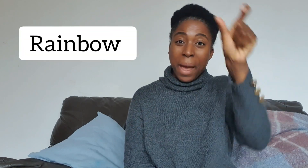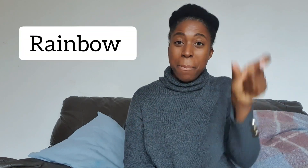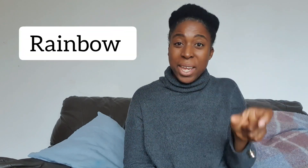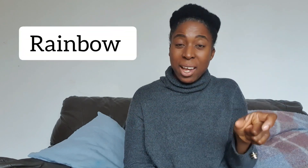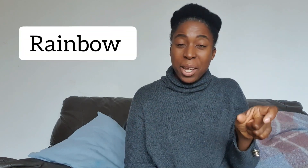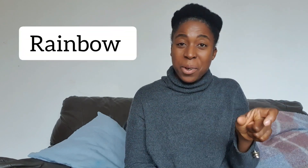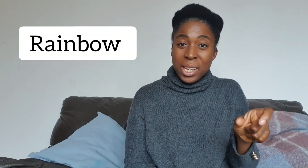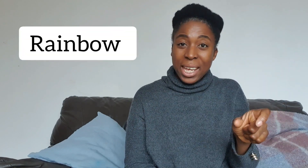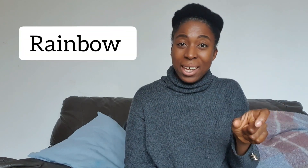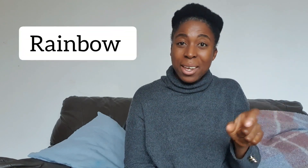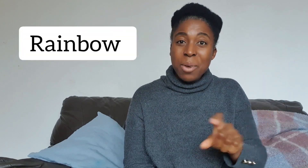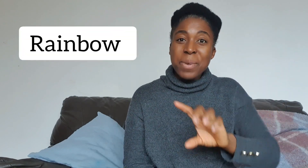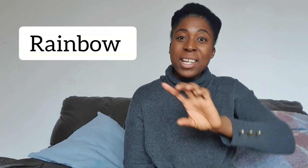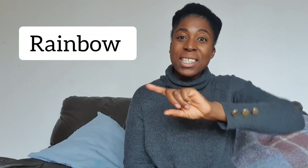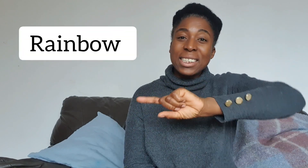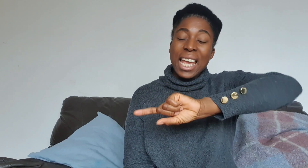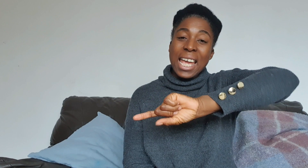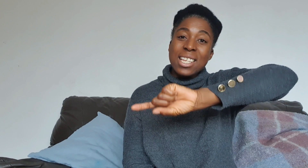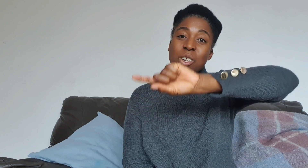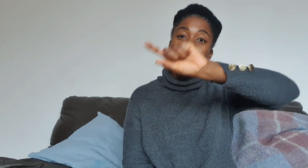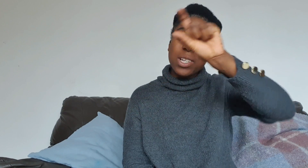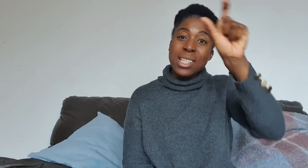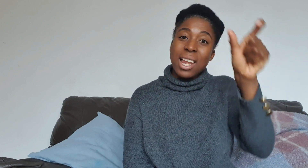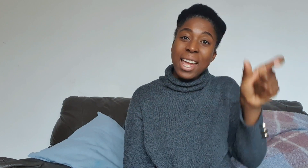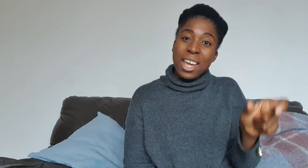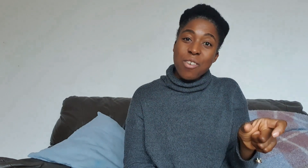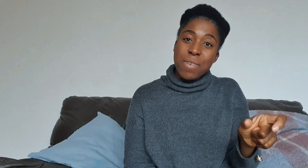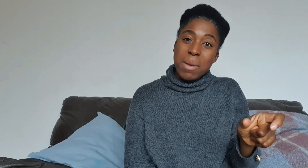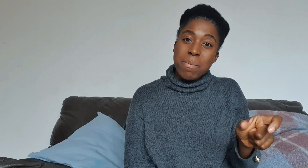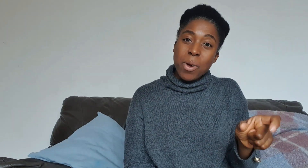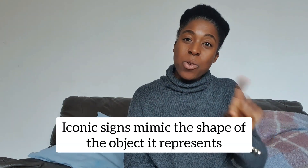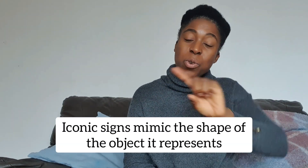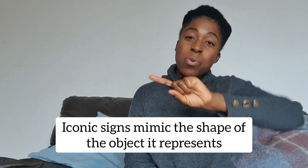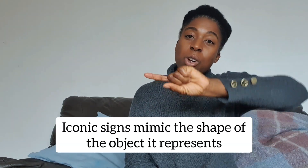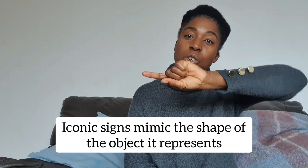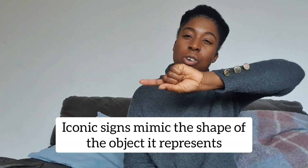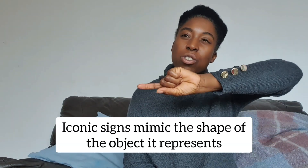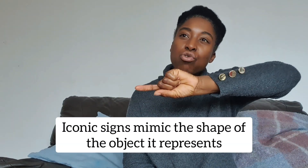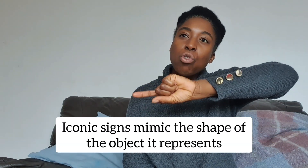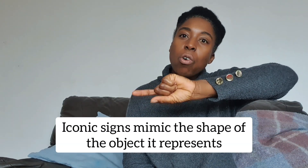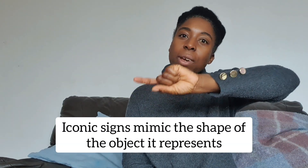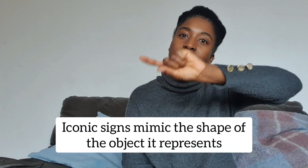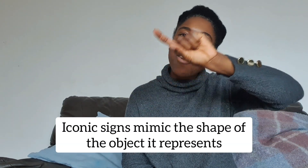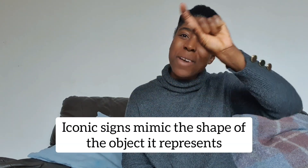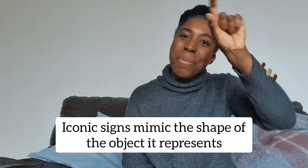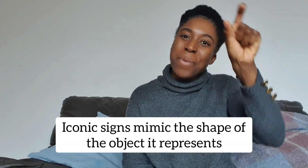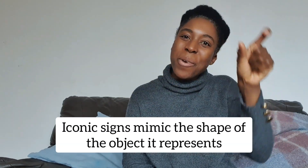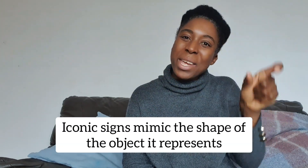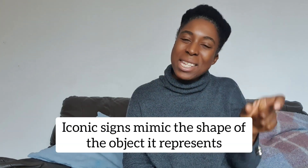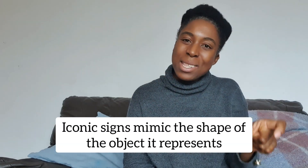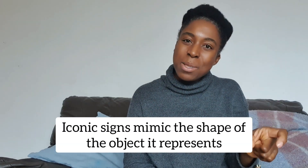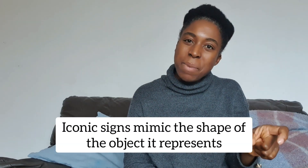being iconic because it looks like a rainbow. You're drawing a rainbow in